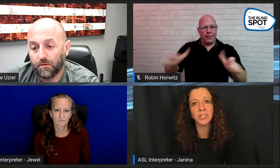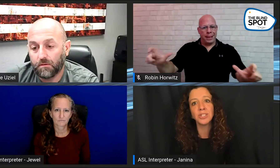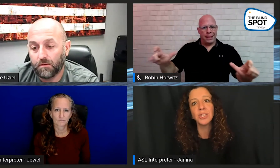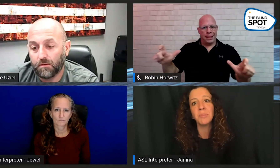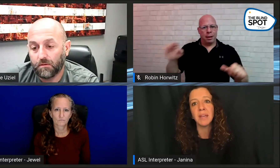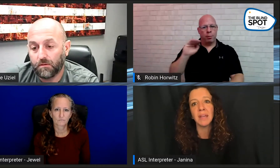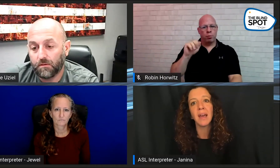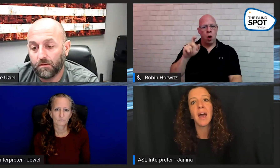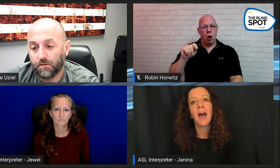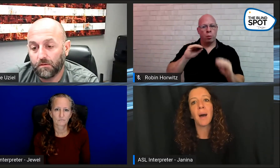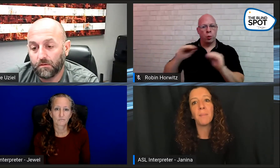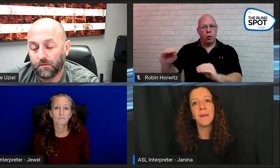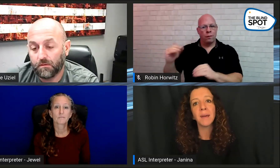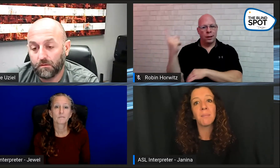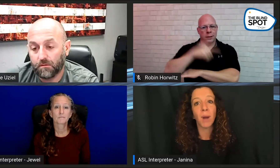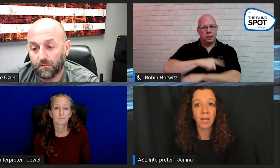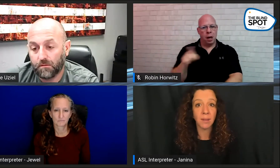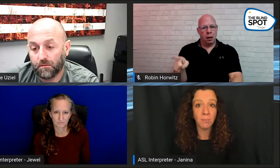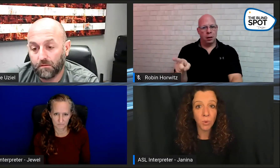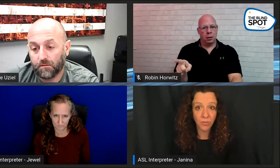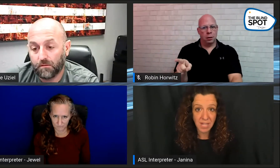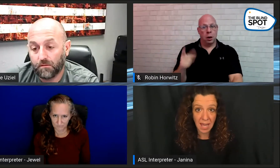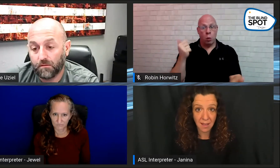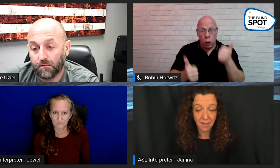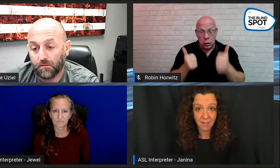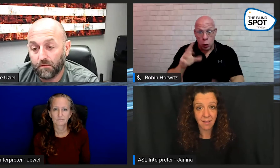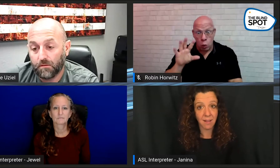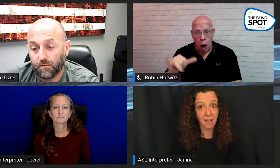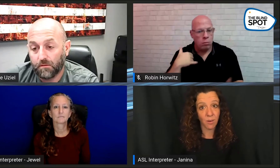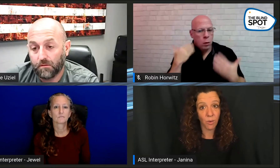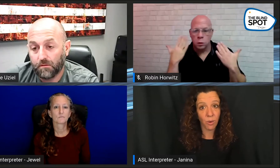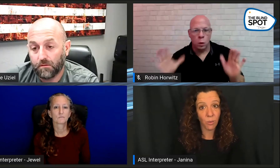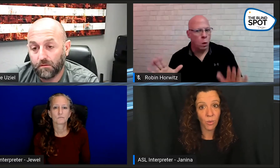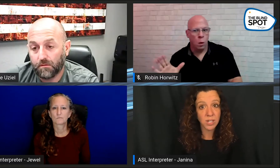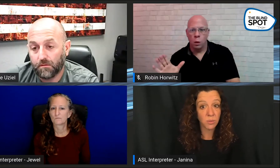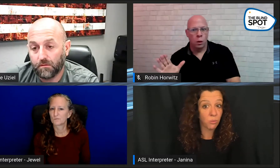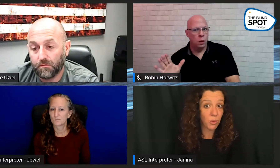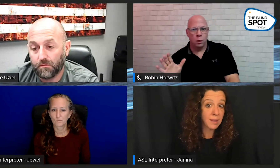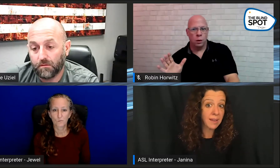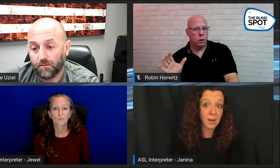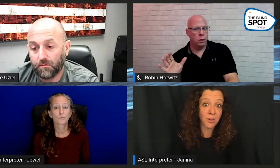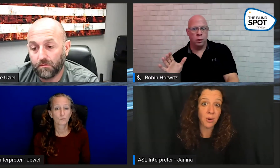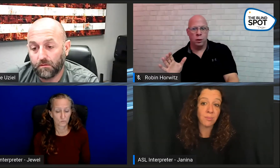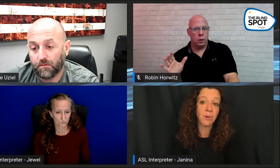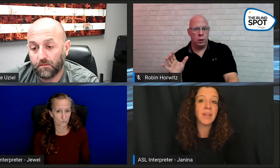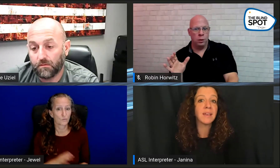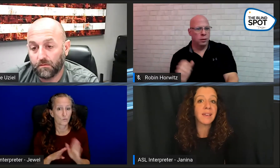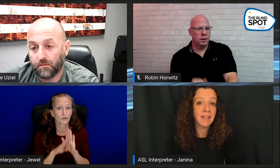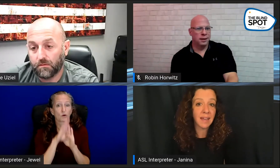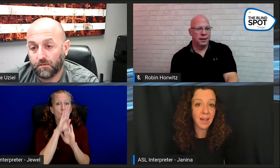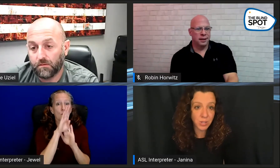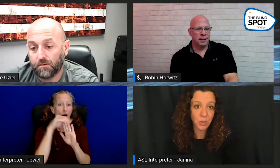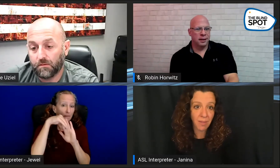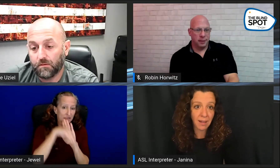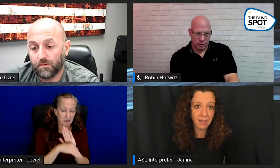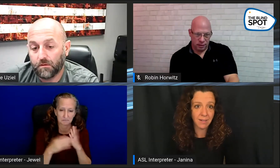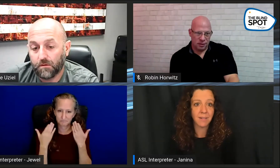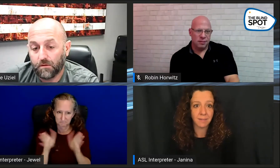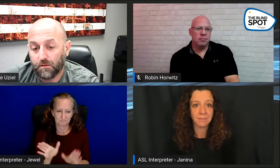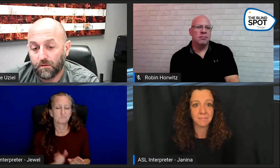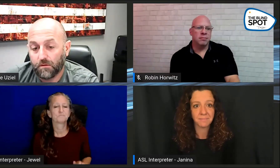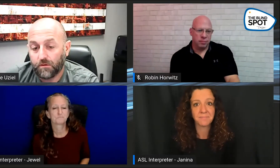say that it should be a big market move day. Which will it? I don't know, but we can assume